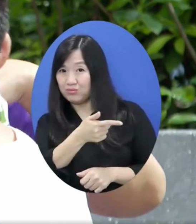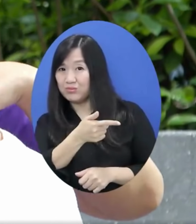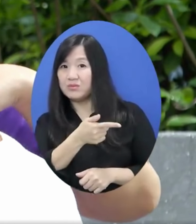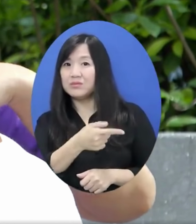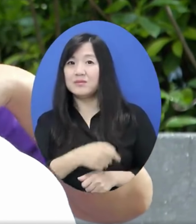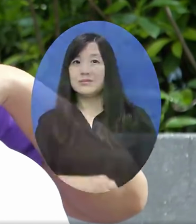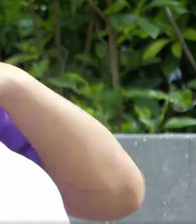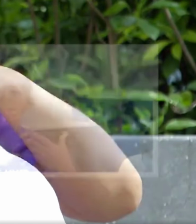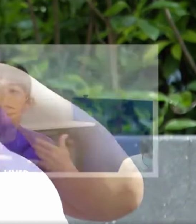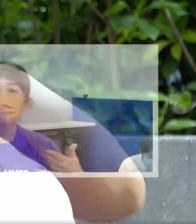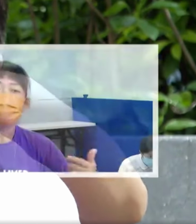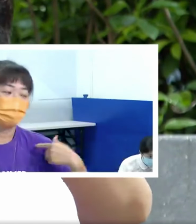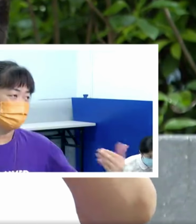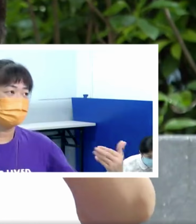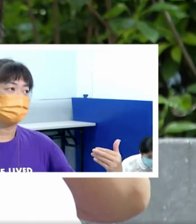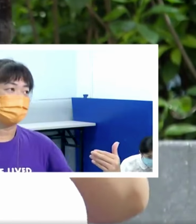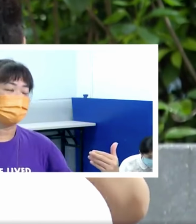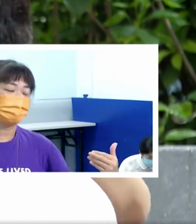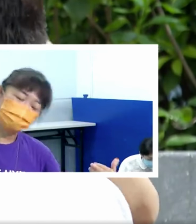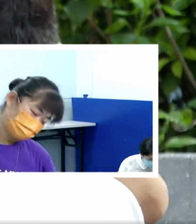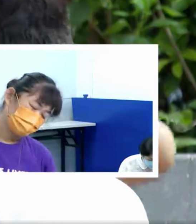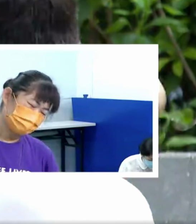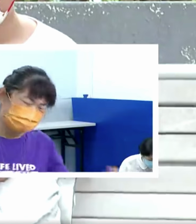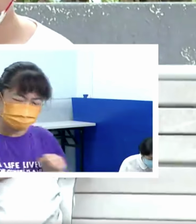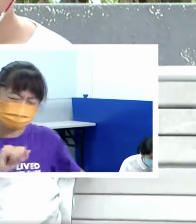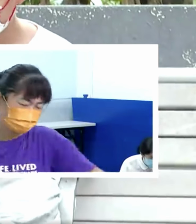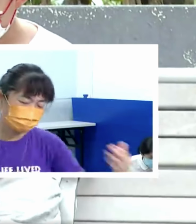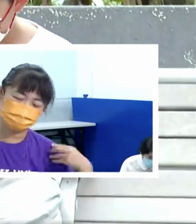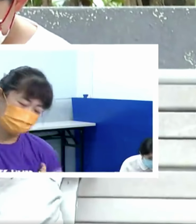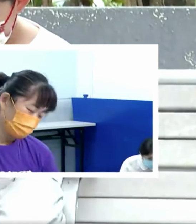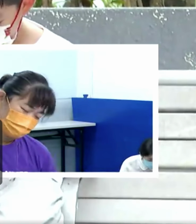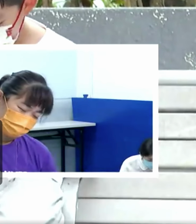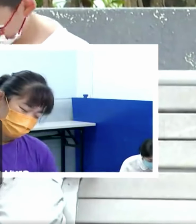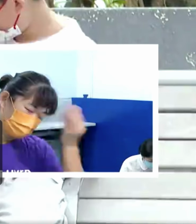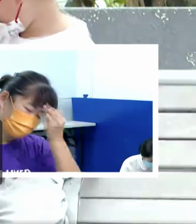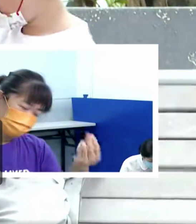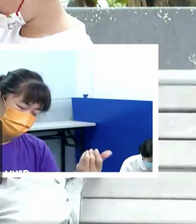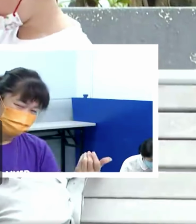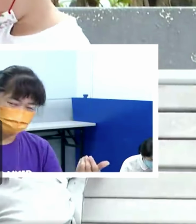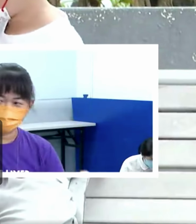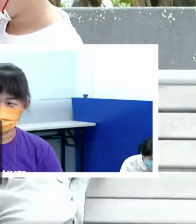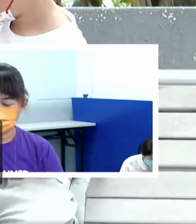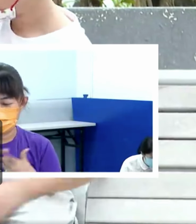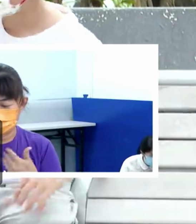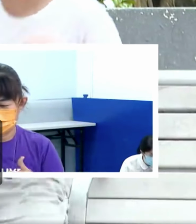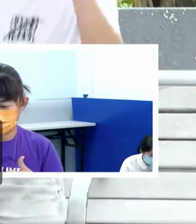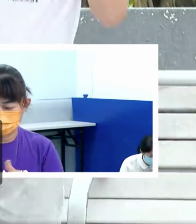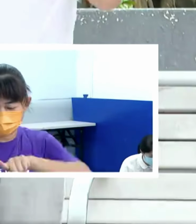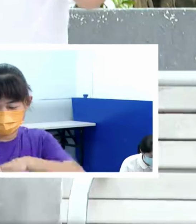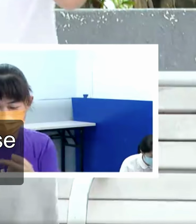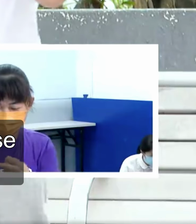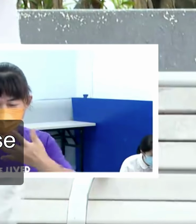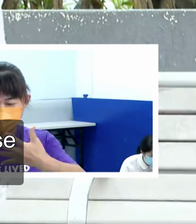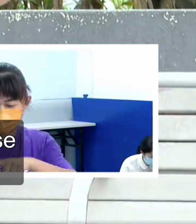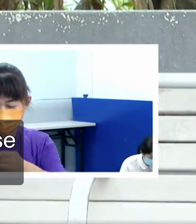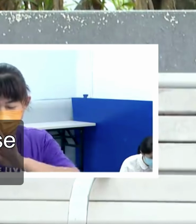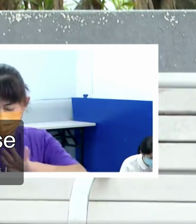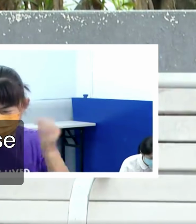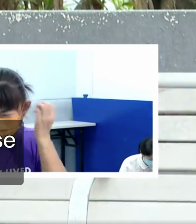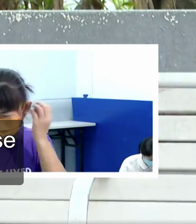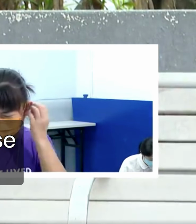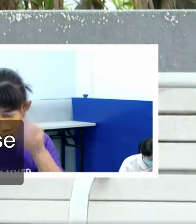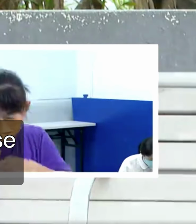mom. I was taking care of him, then I fell asleep. He was moving and crying by the window. Then my mom heard